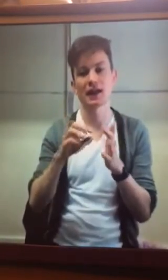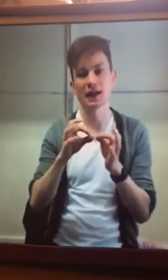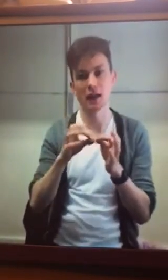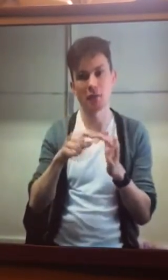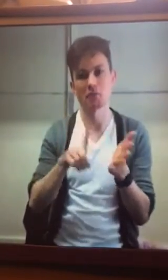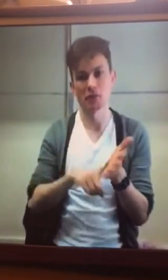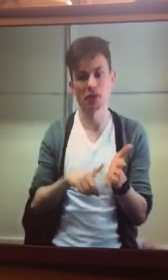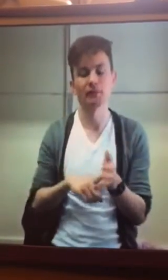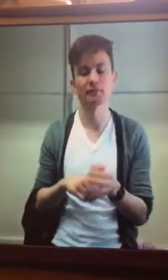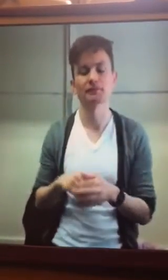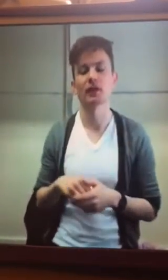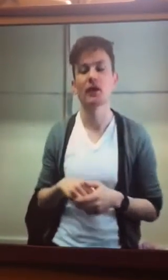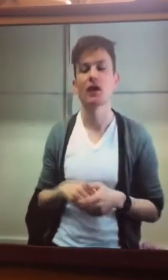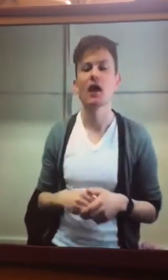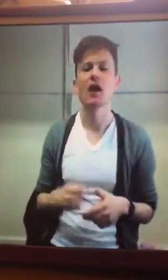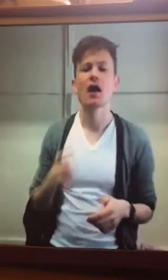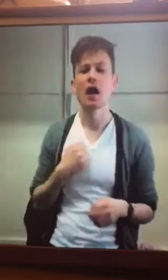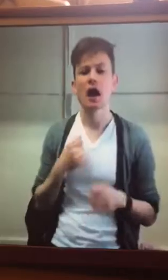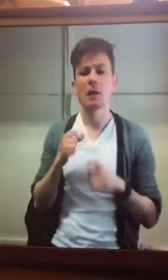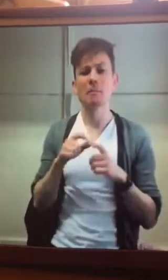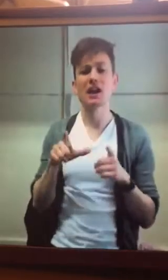and my second supervisor is Ruth Campbell.